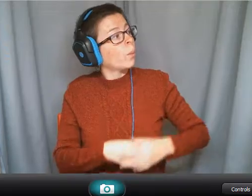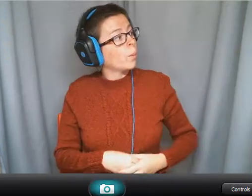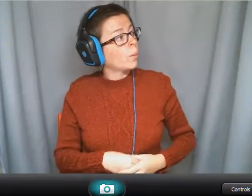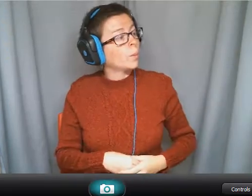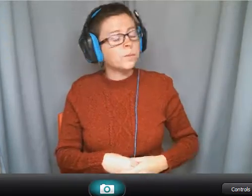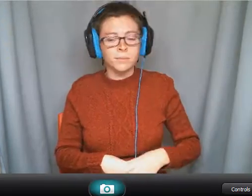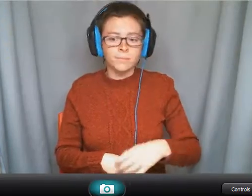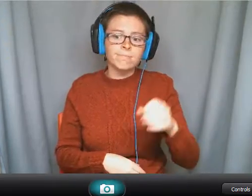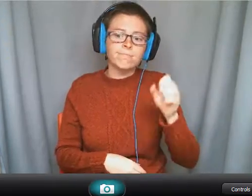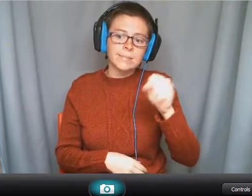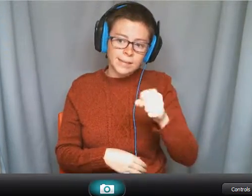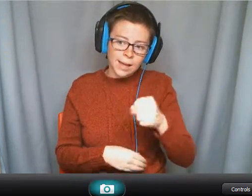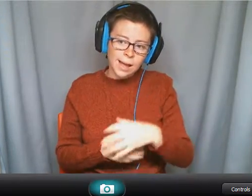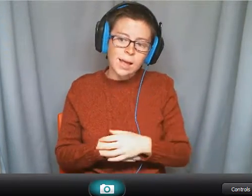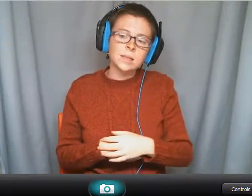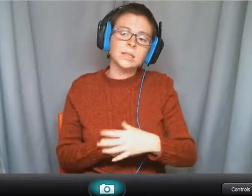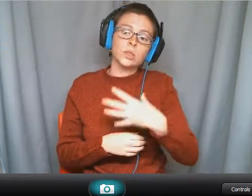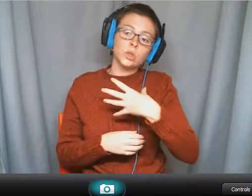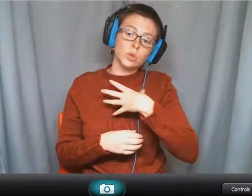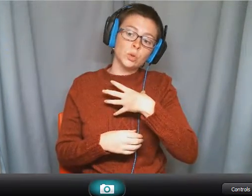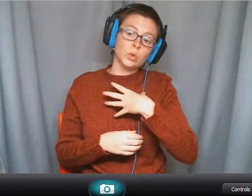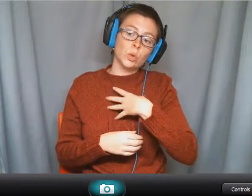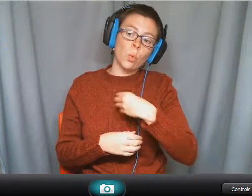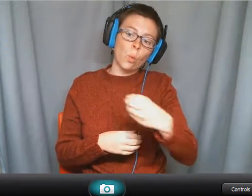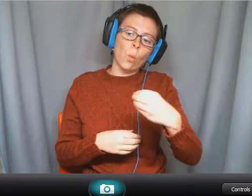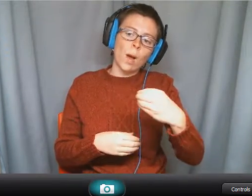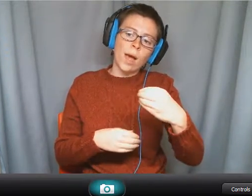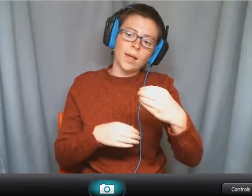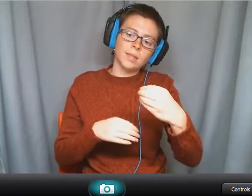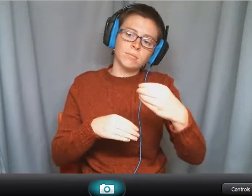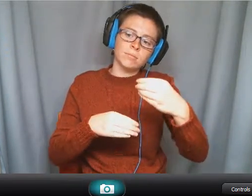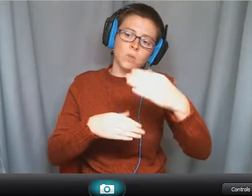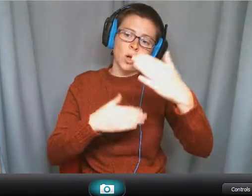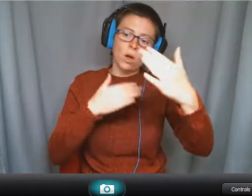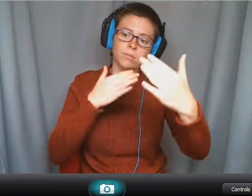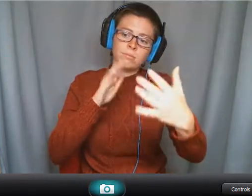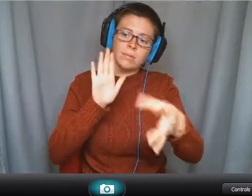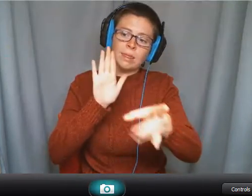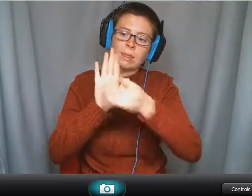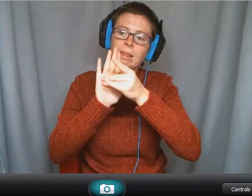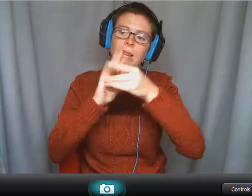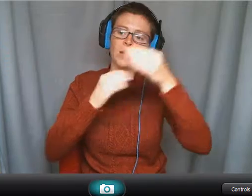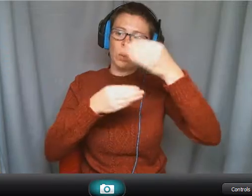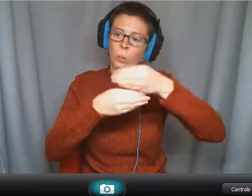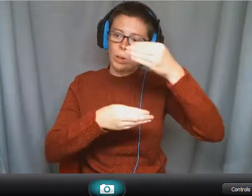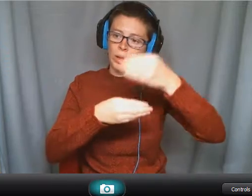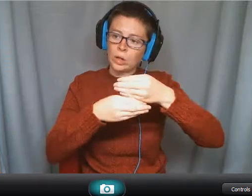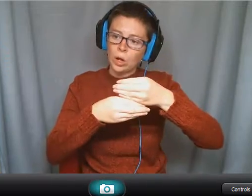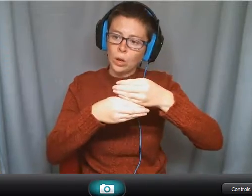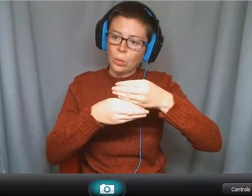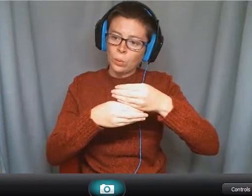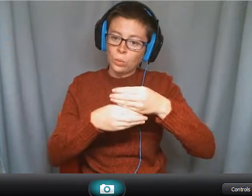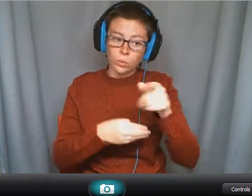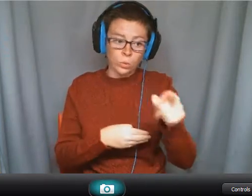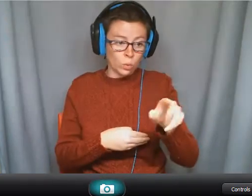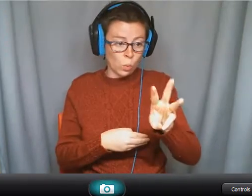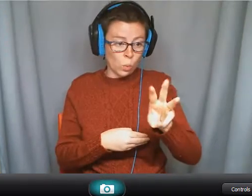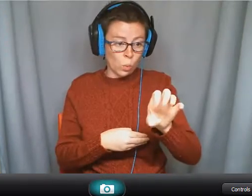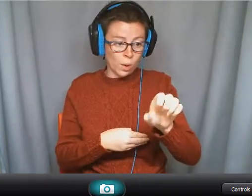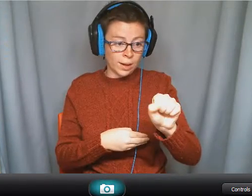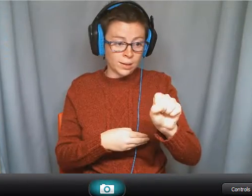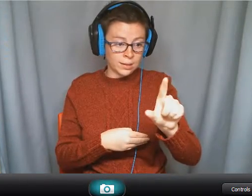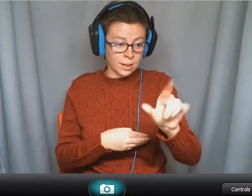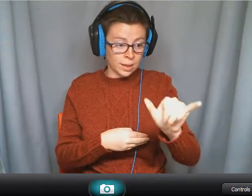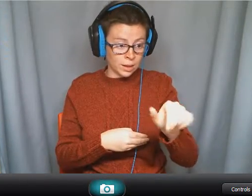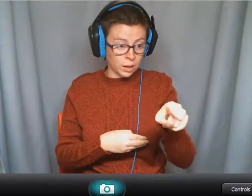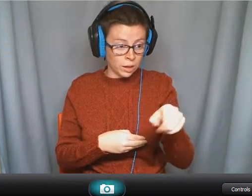it's a white covering on your window. Wesley? It's very thin ice. Very thin ice. Good for